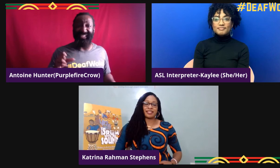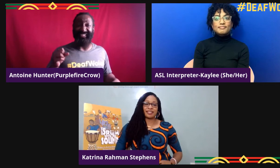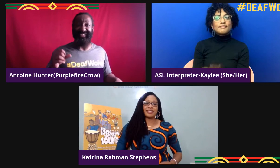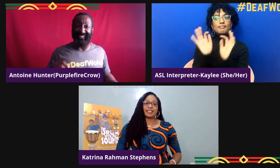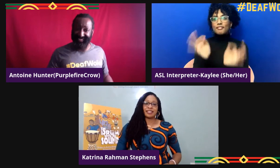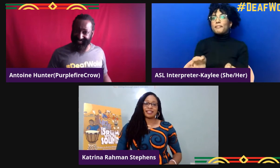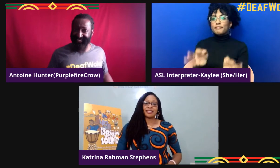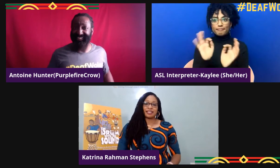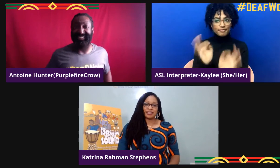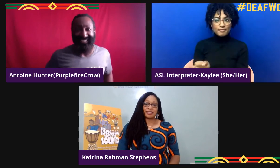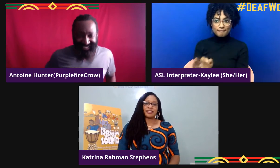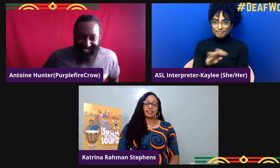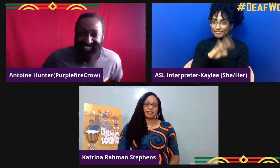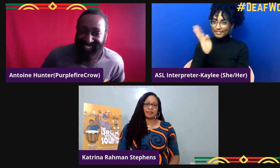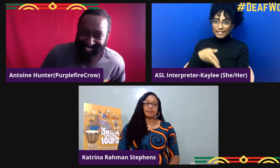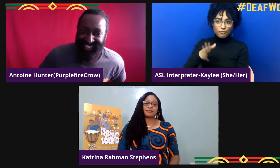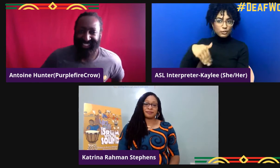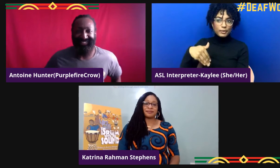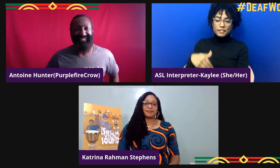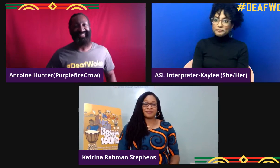Absolutely.